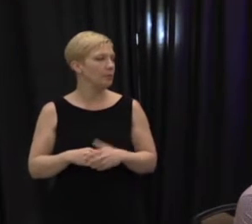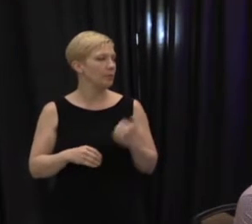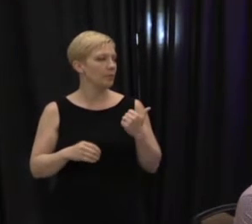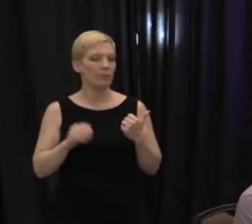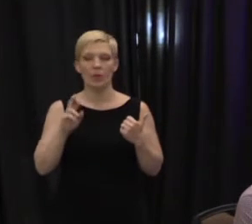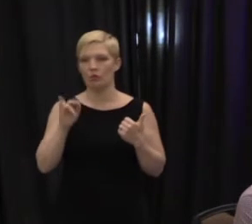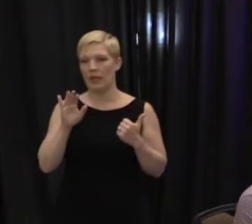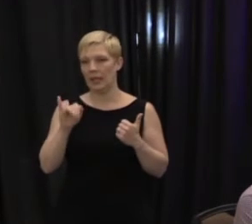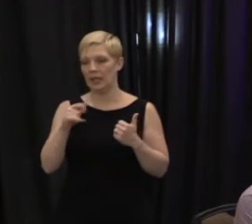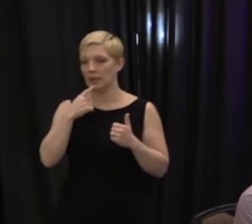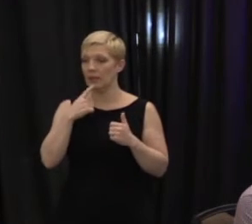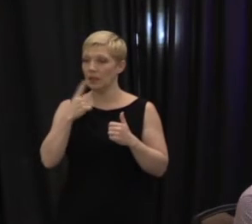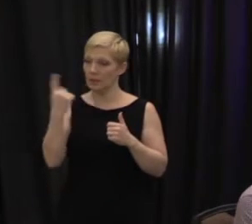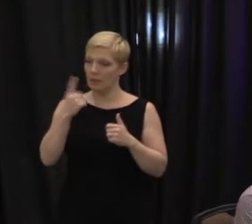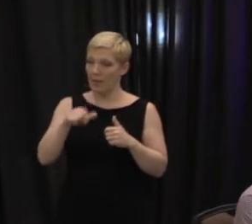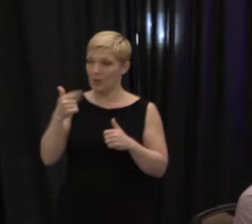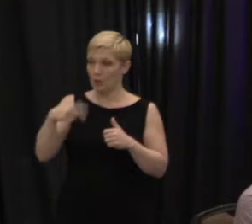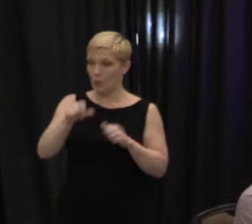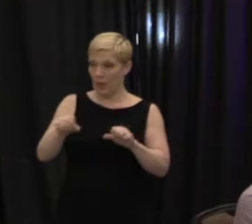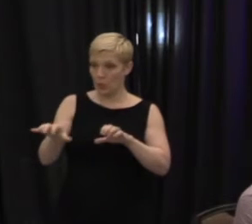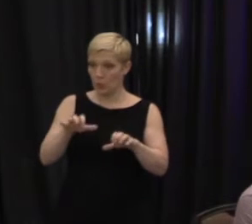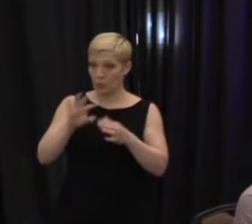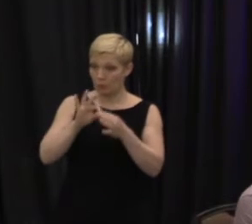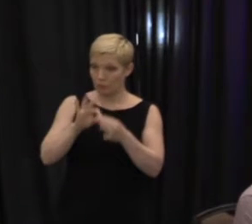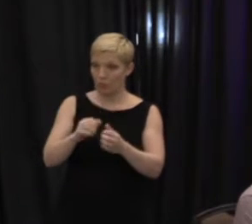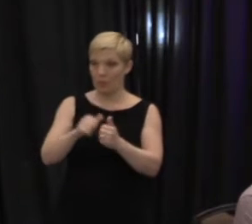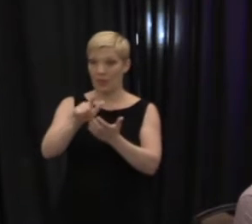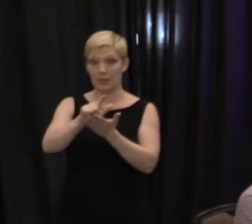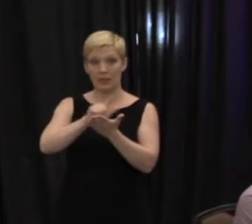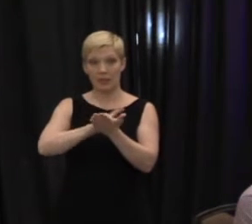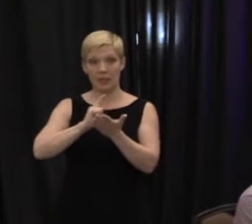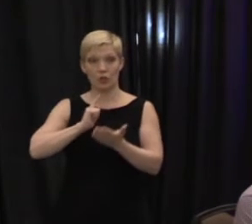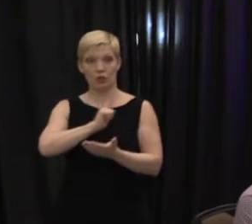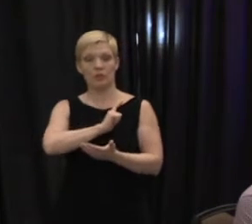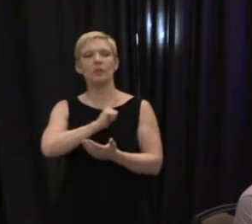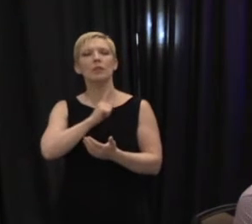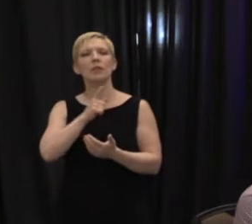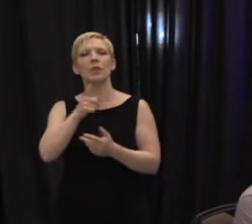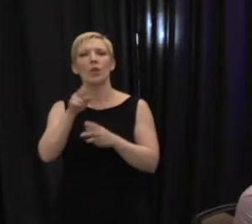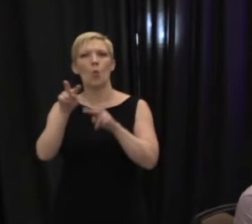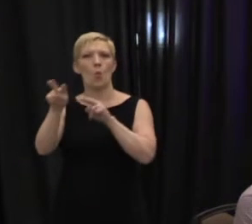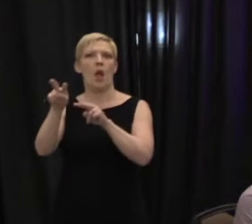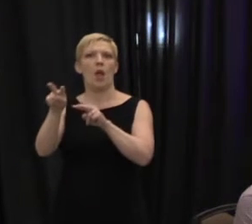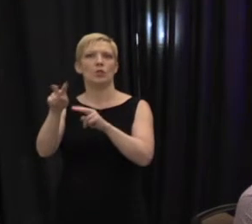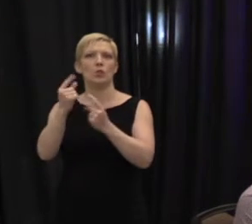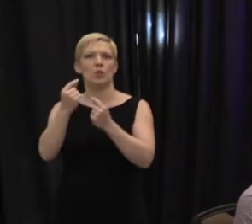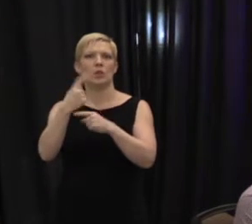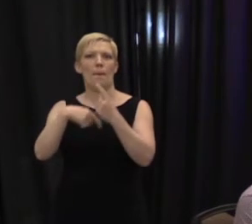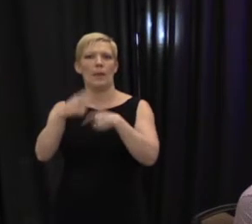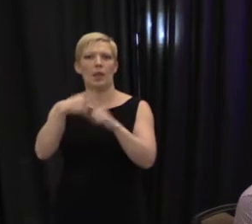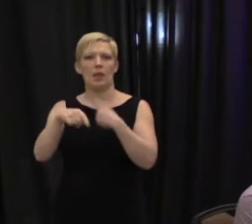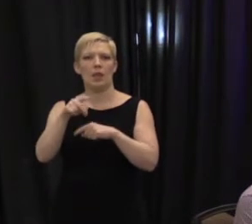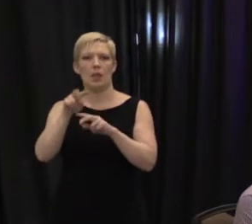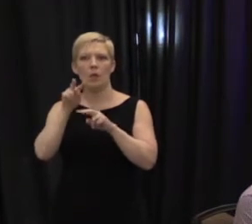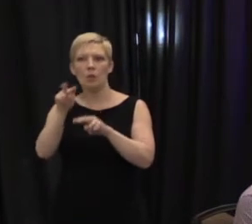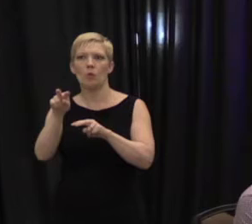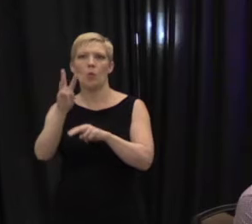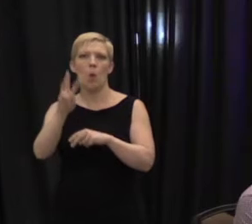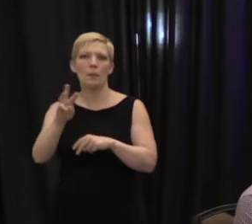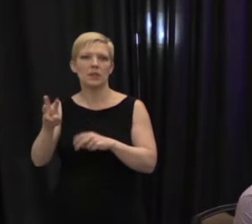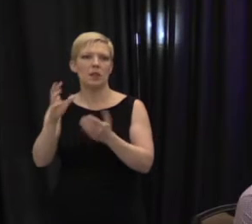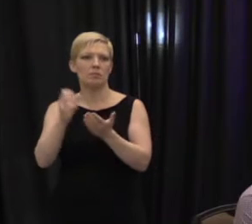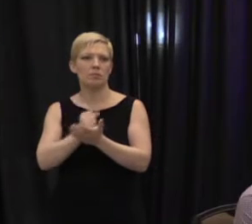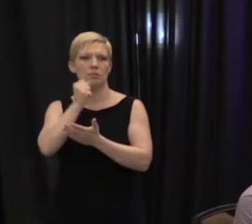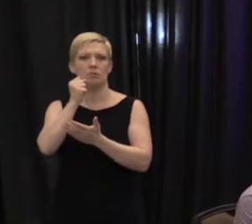and David spoke about it earlier, and that is watch what's coming. Look at the websites. Take the